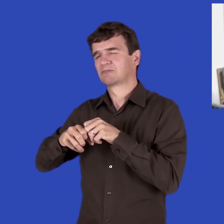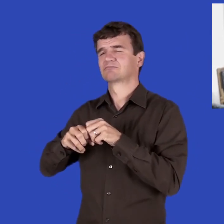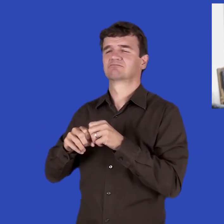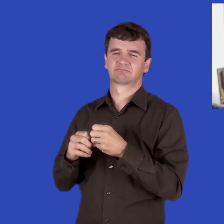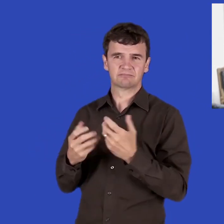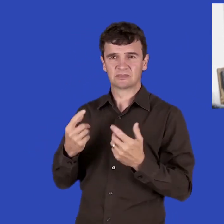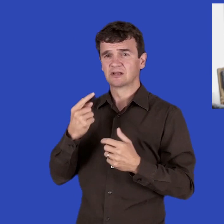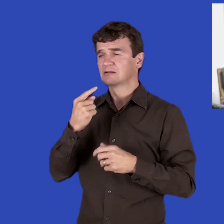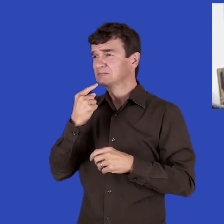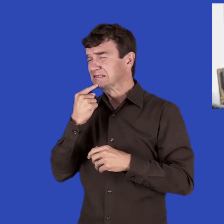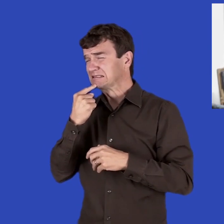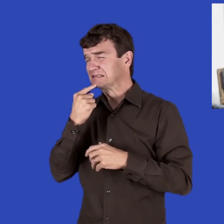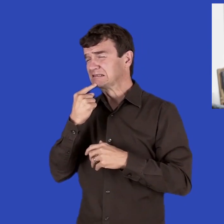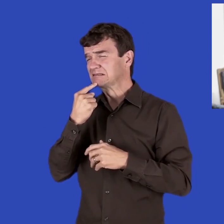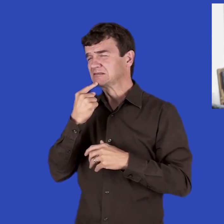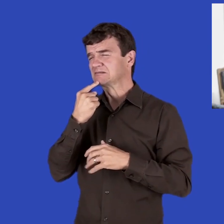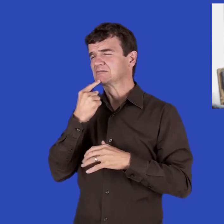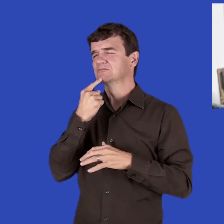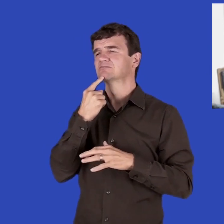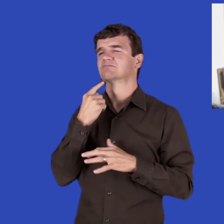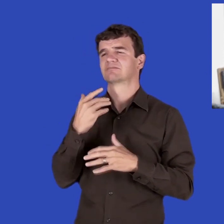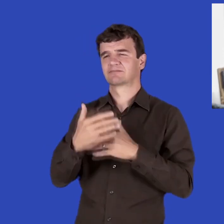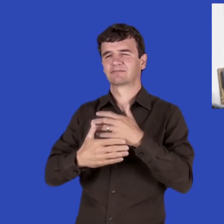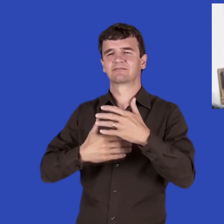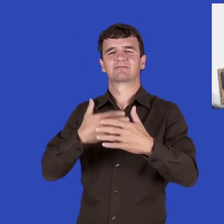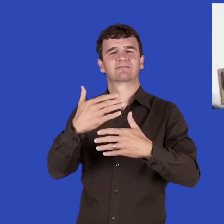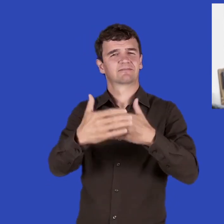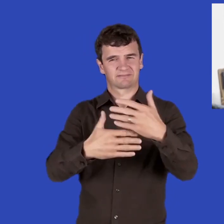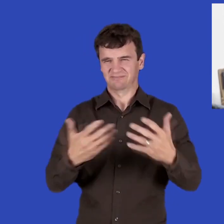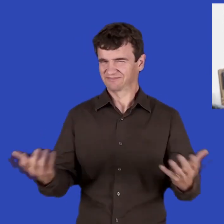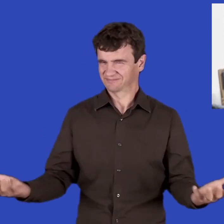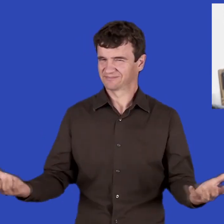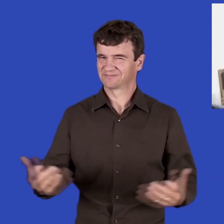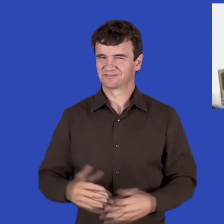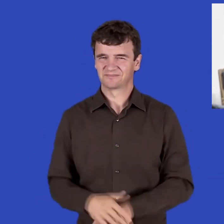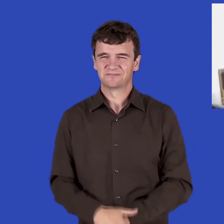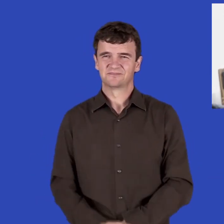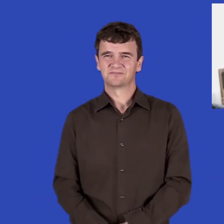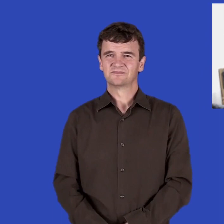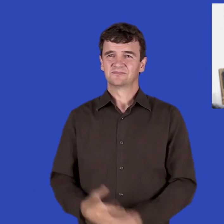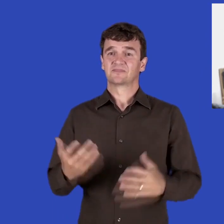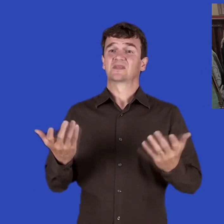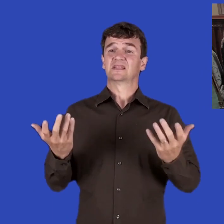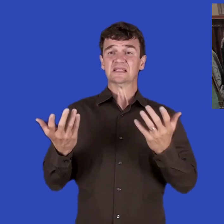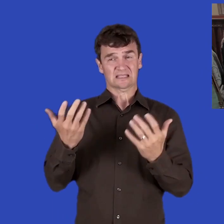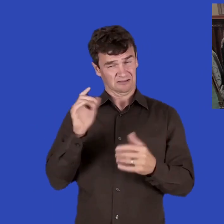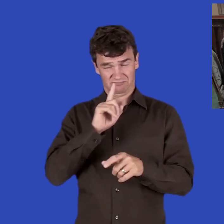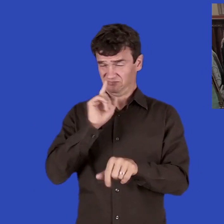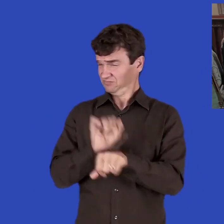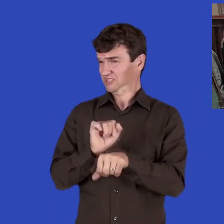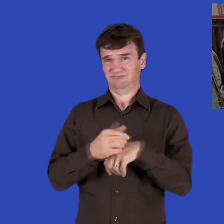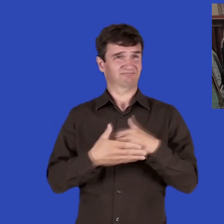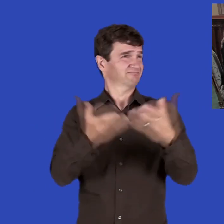difficult than dealing with death. Because when you have a loved one that passes on, and